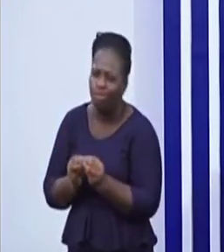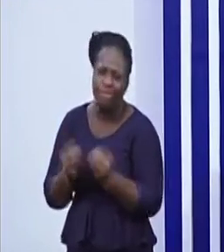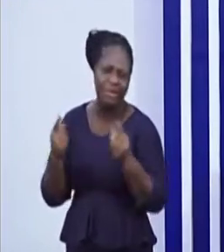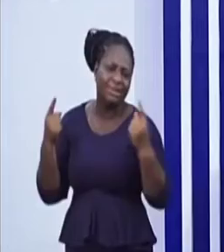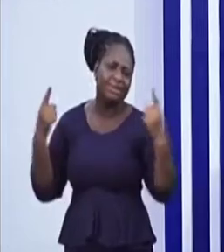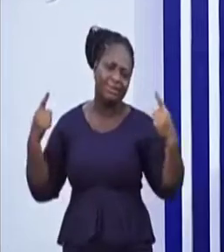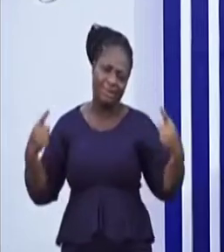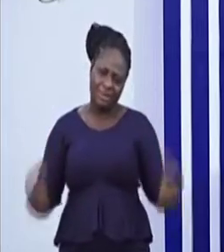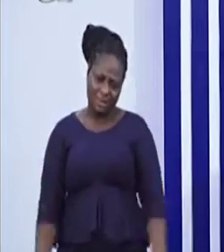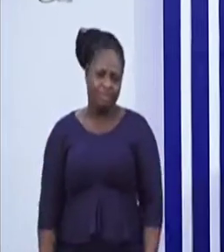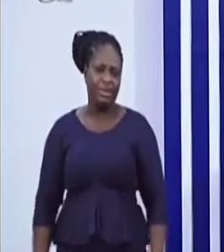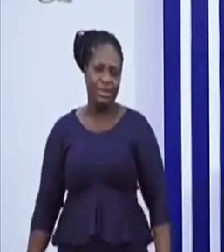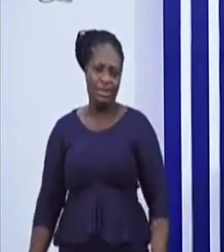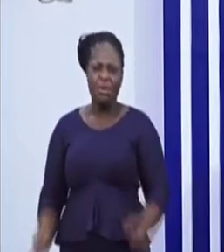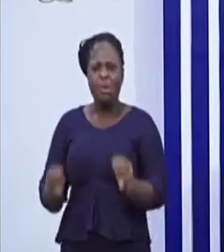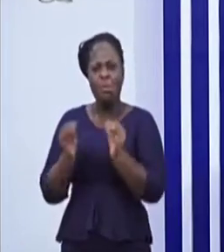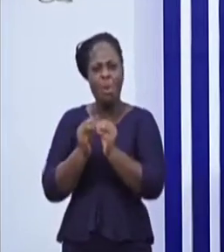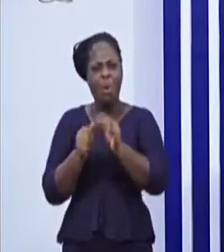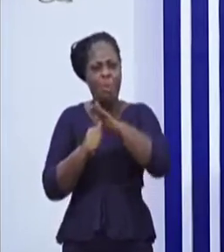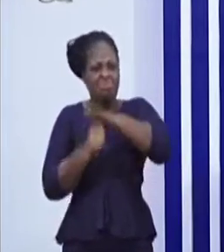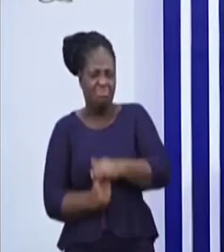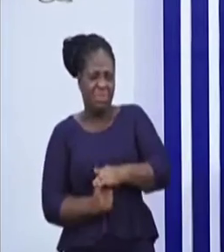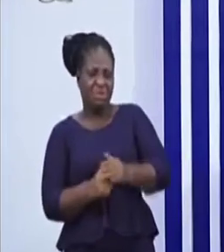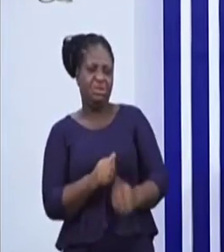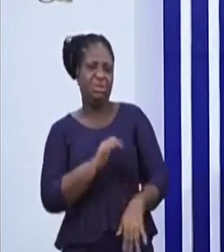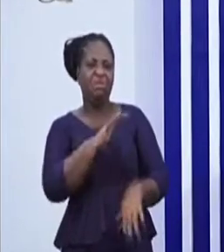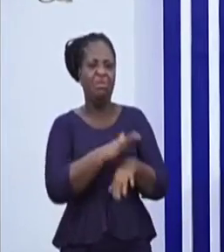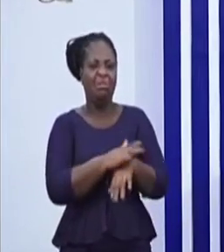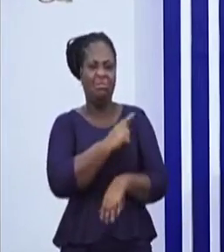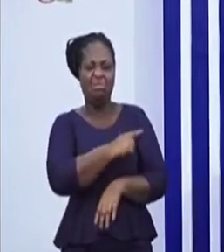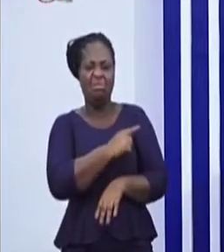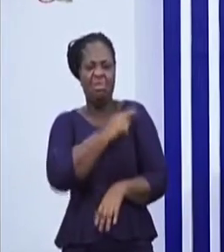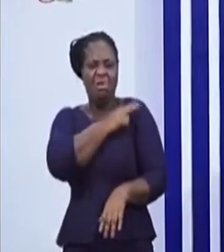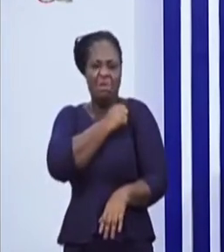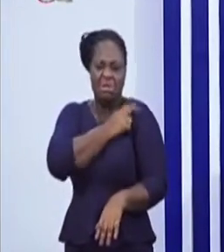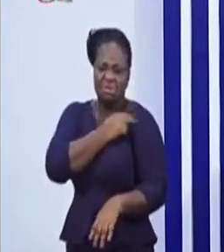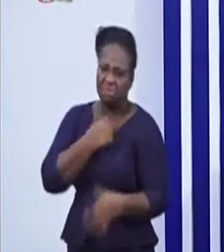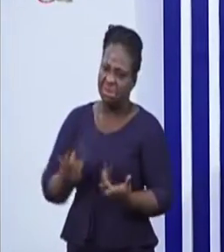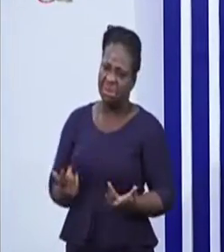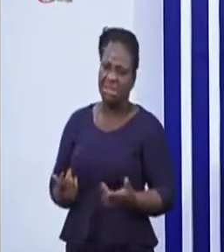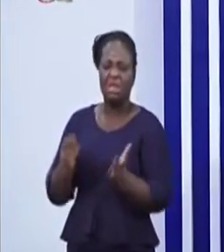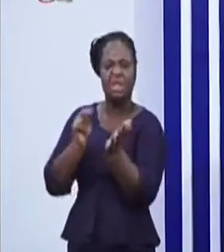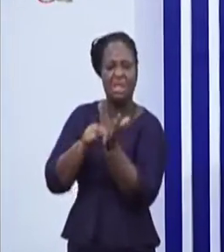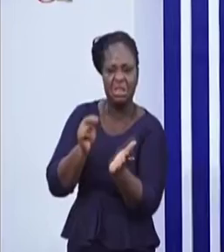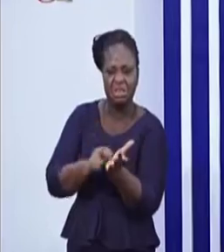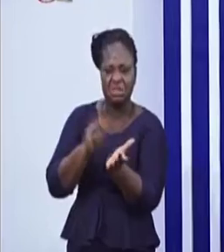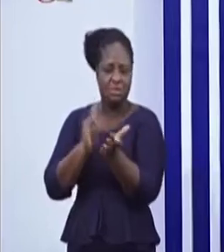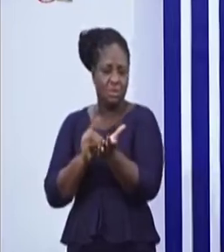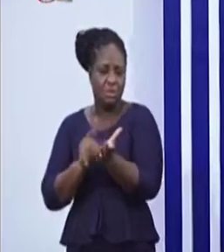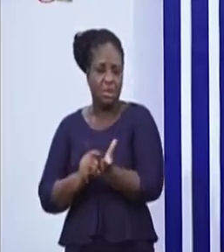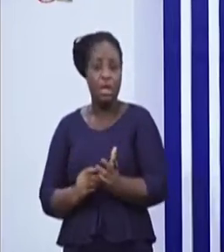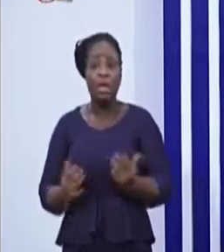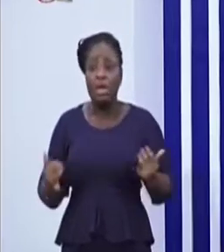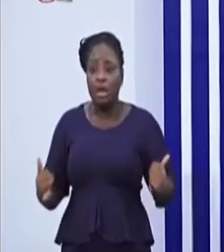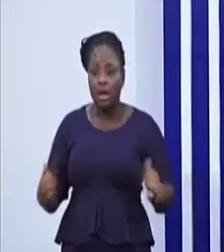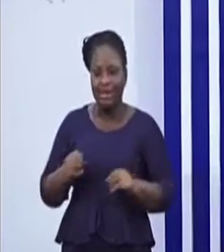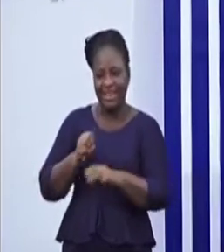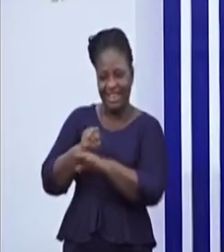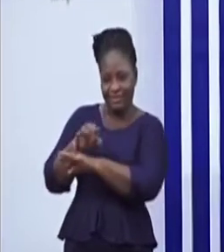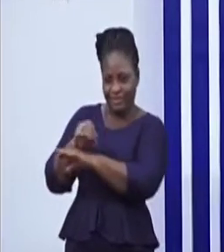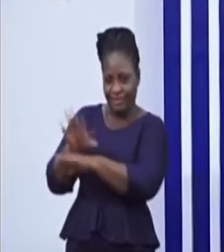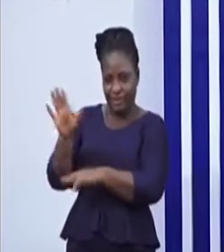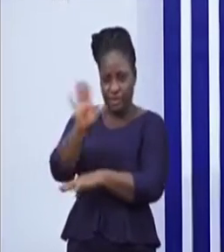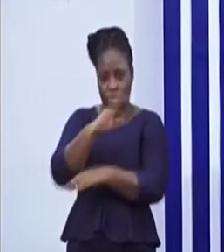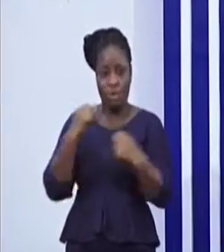scenes, and there's a lot of pressure even on the pre-hospital care attendants. And this is also an advice to our